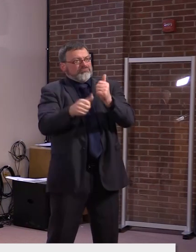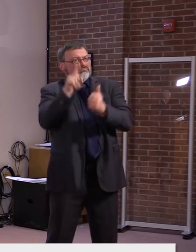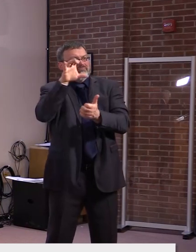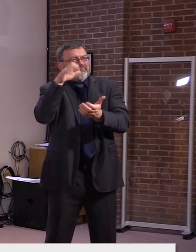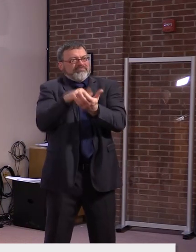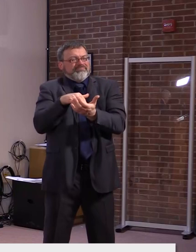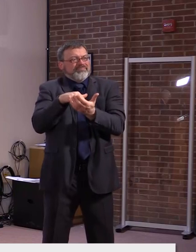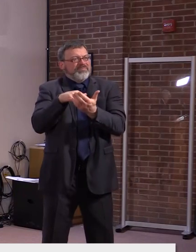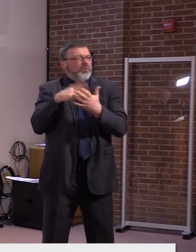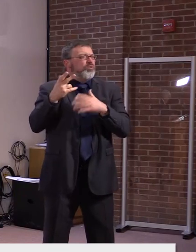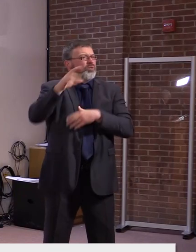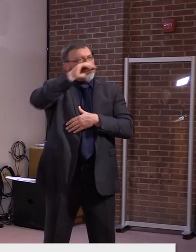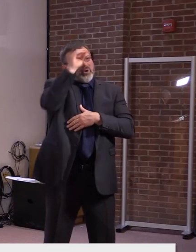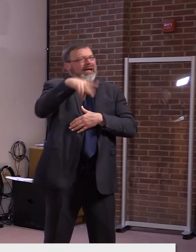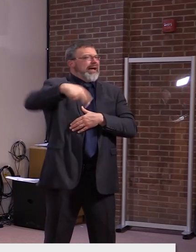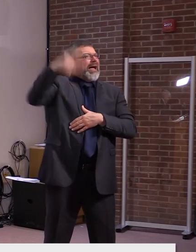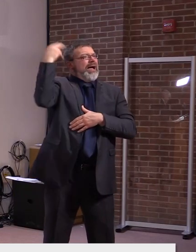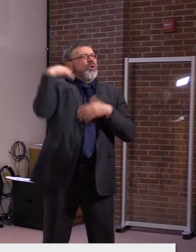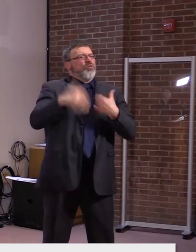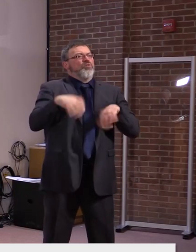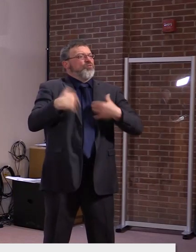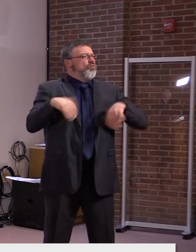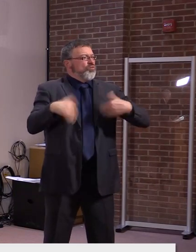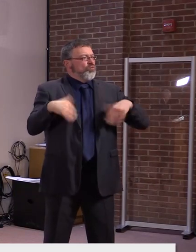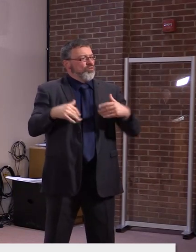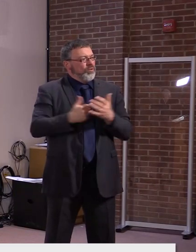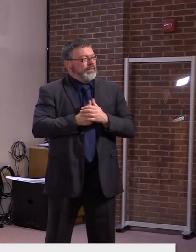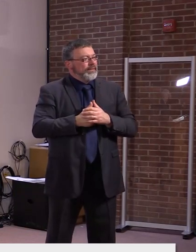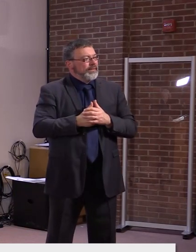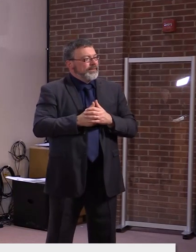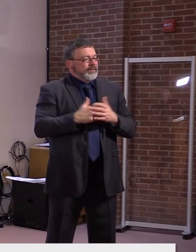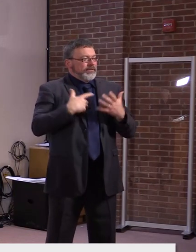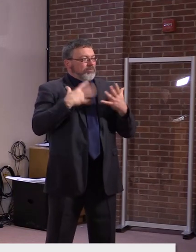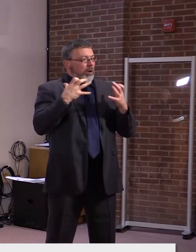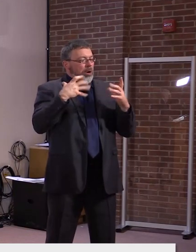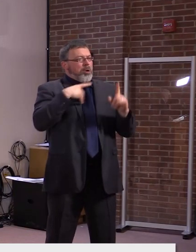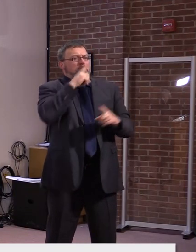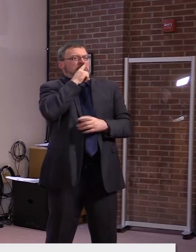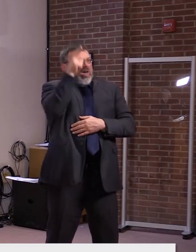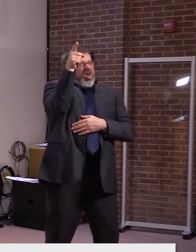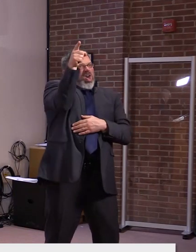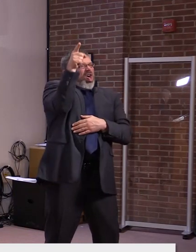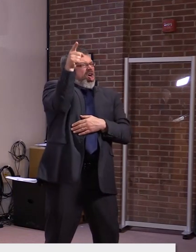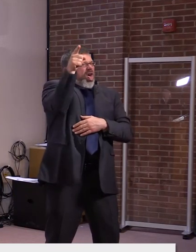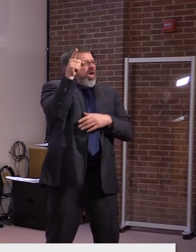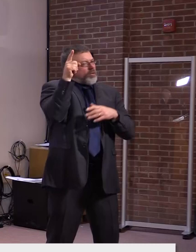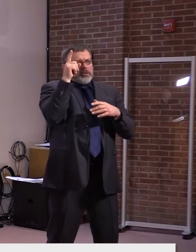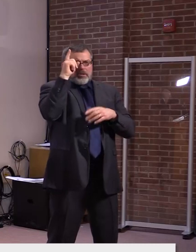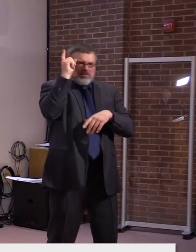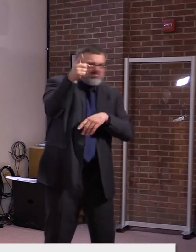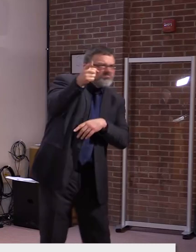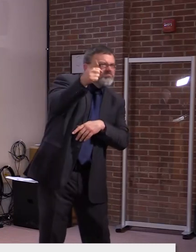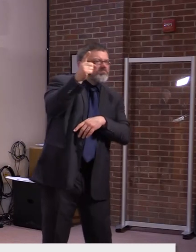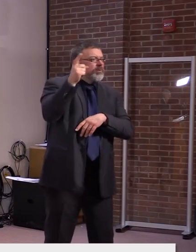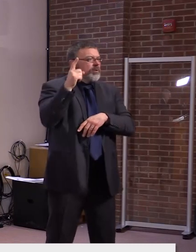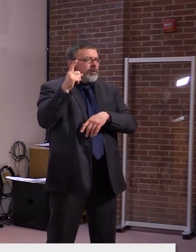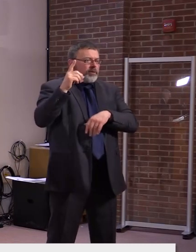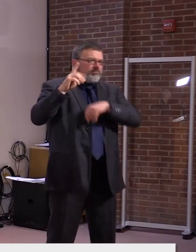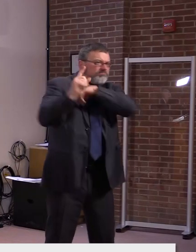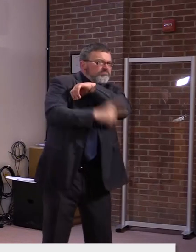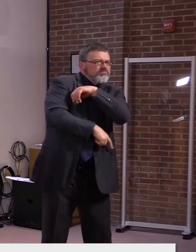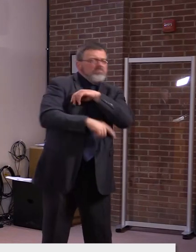average. I want to be clear, this is not intended as finger pointing at any one part of our